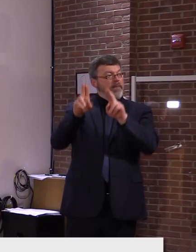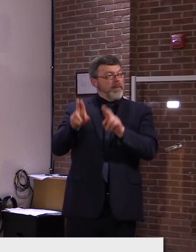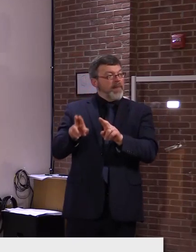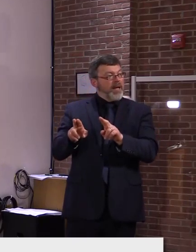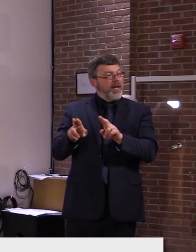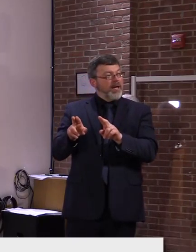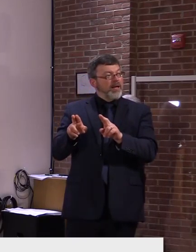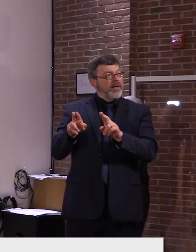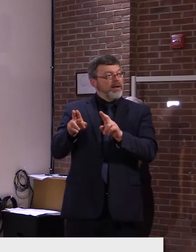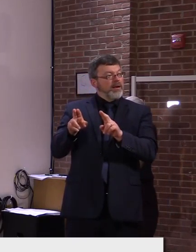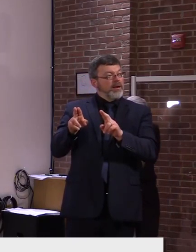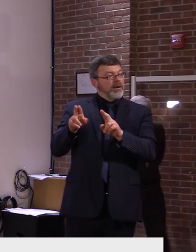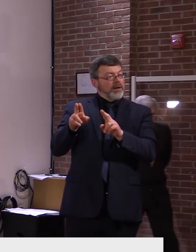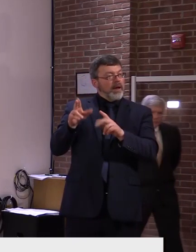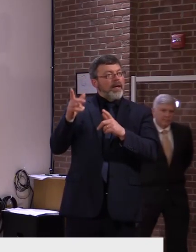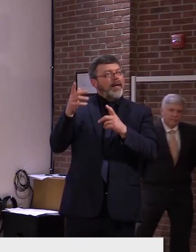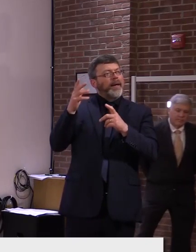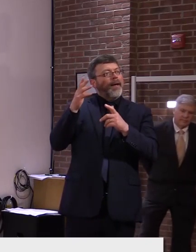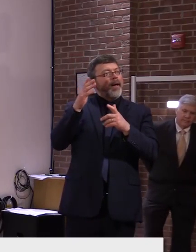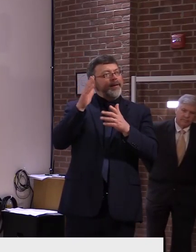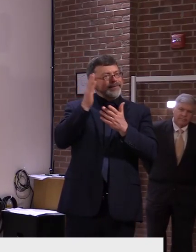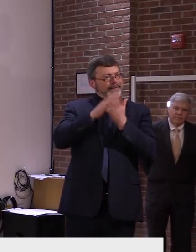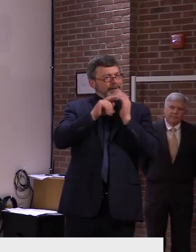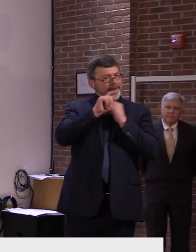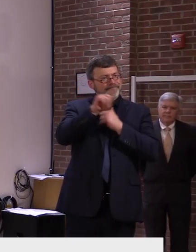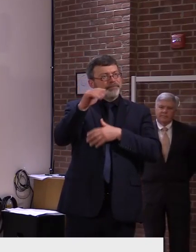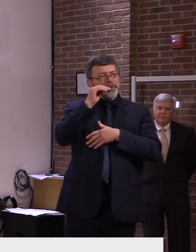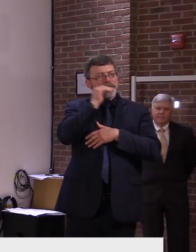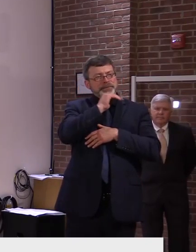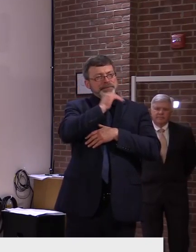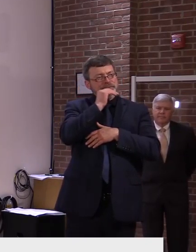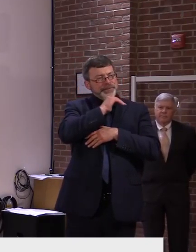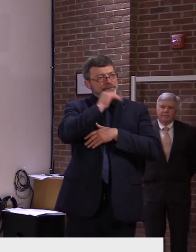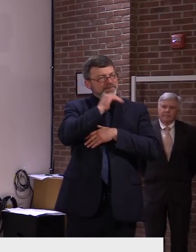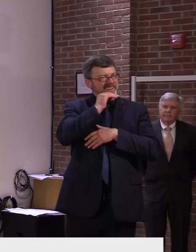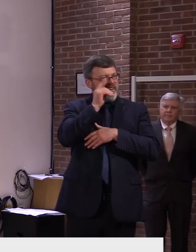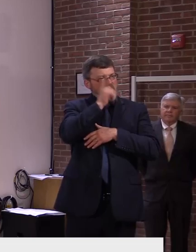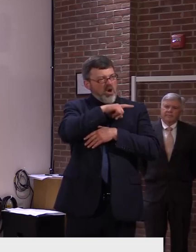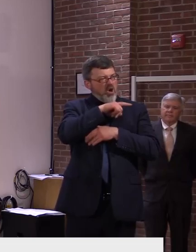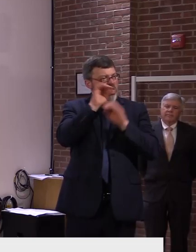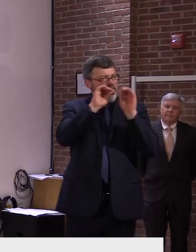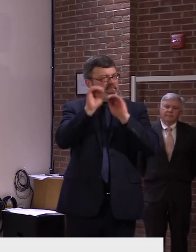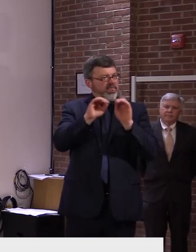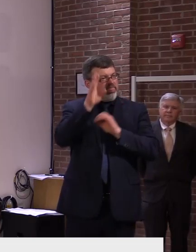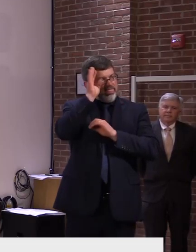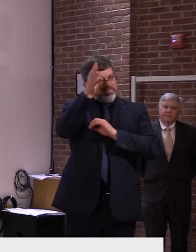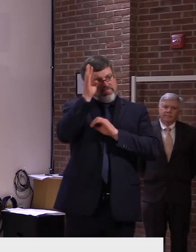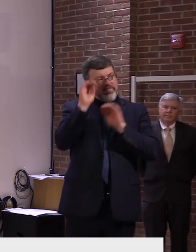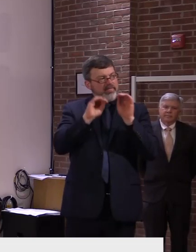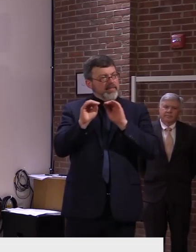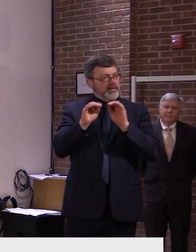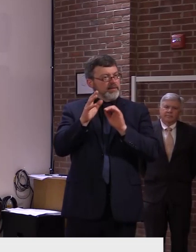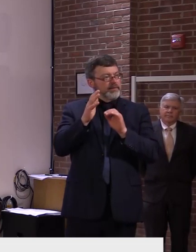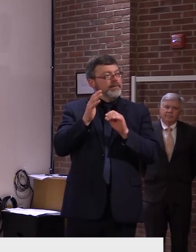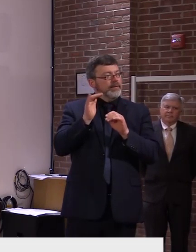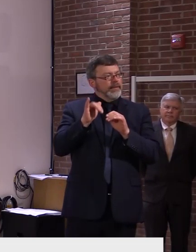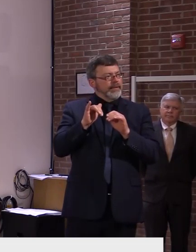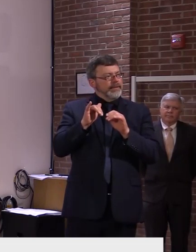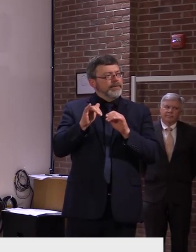question of whether the state would be able to hold people whose accounts had